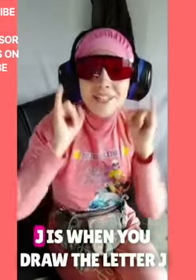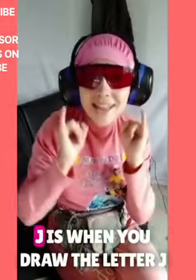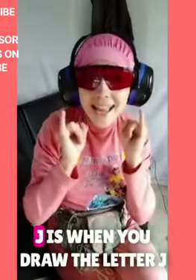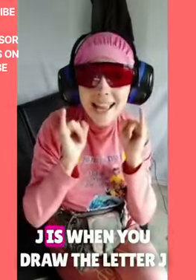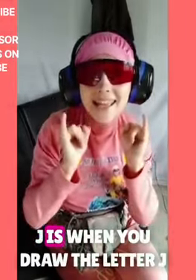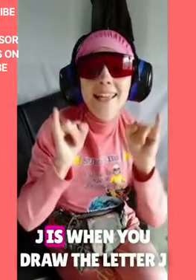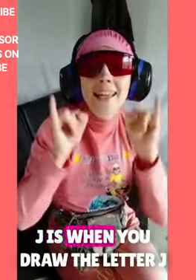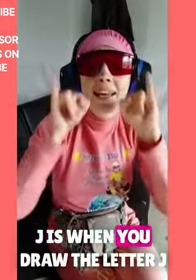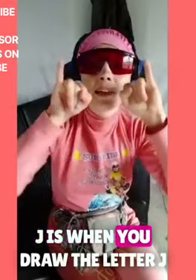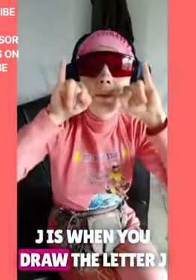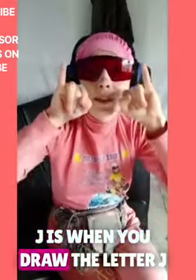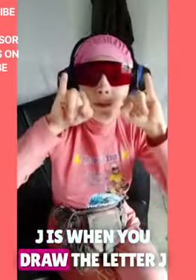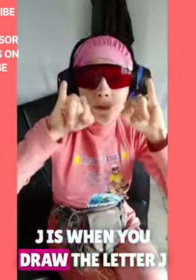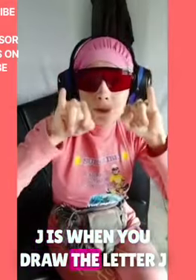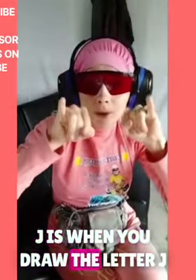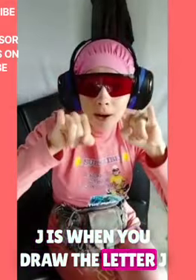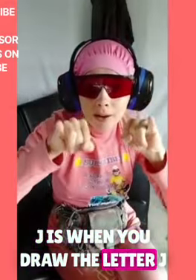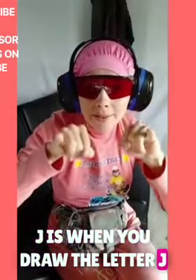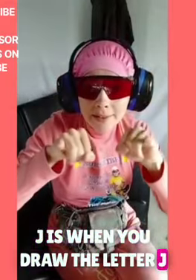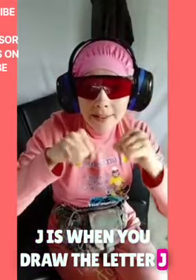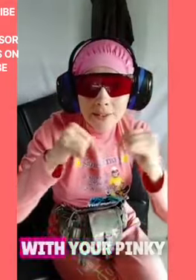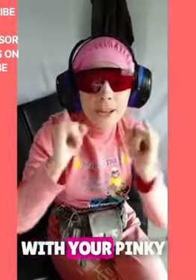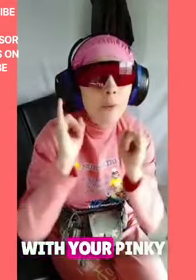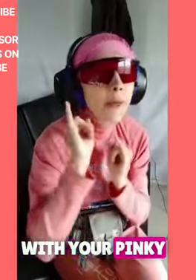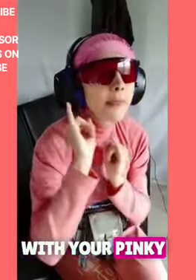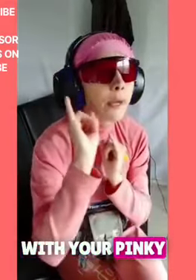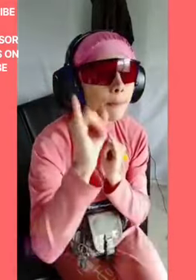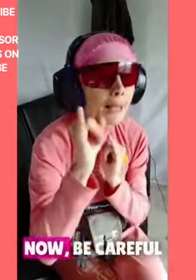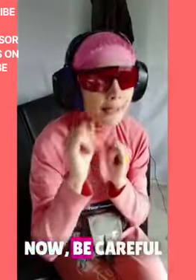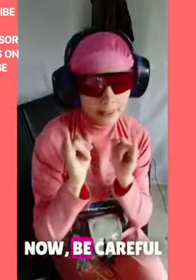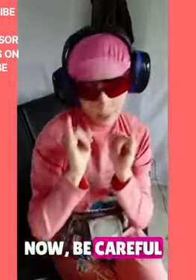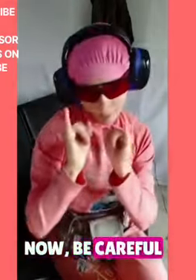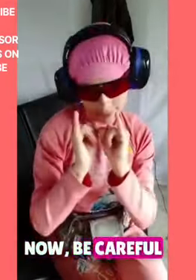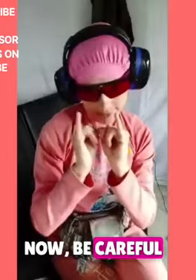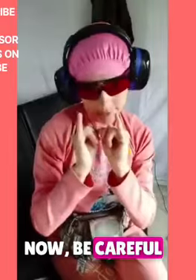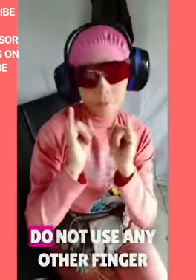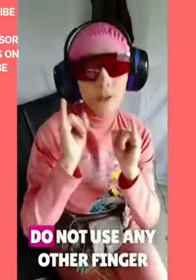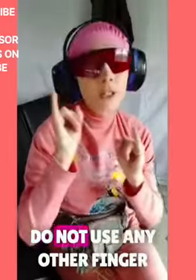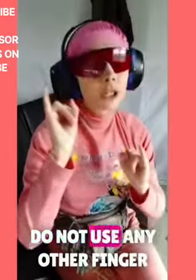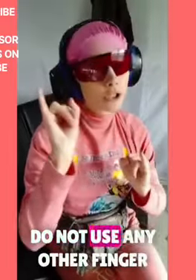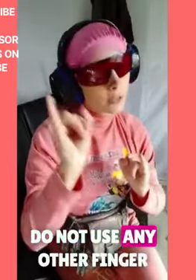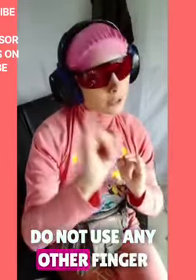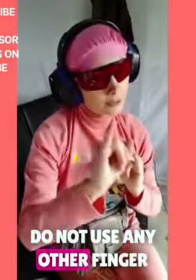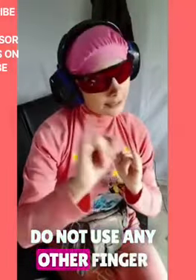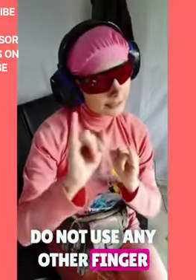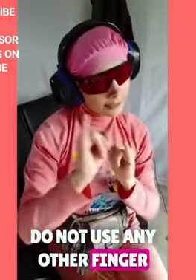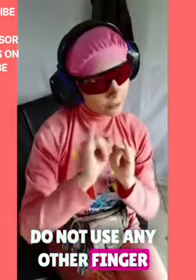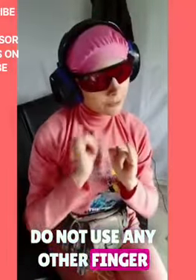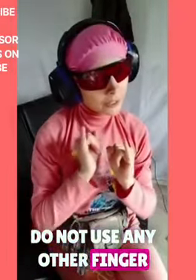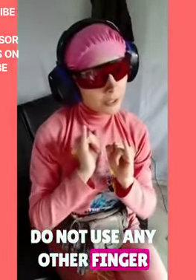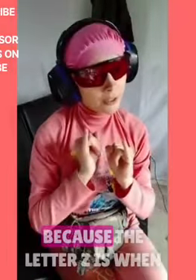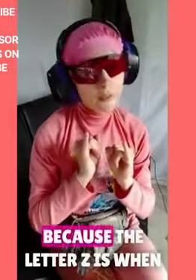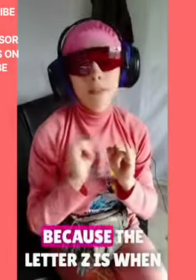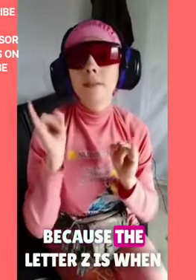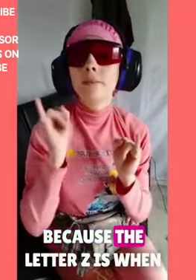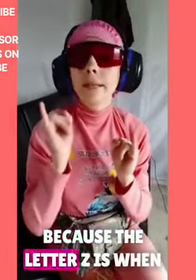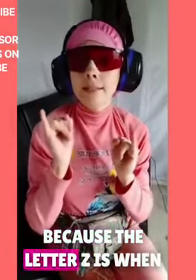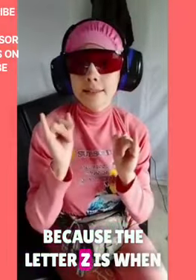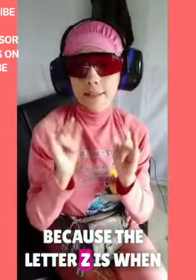J is when you draw the letter J with your pinky. Now be careful, do not use any other finger because the letter Z is